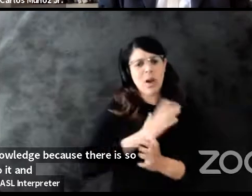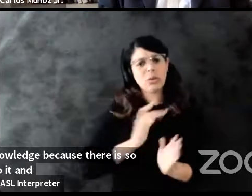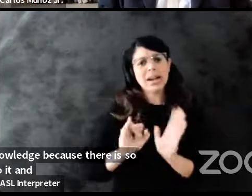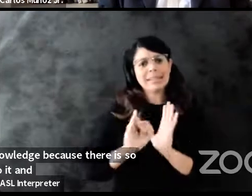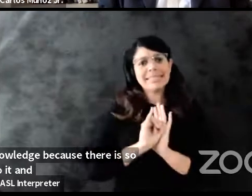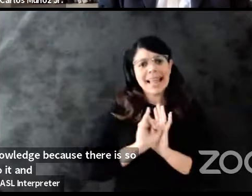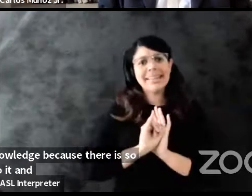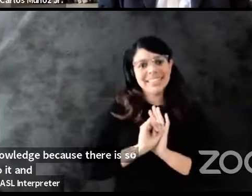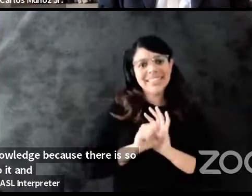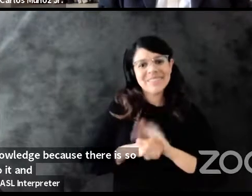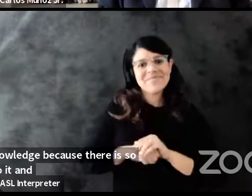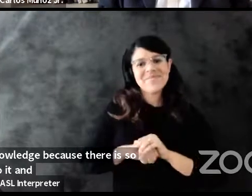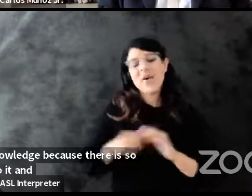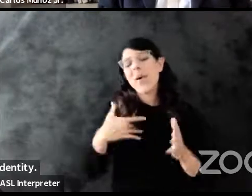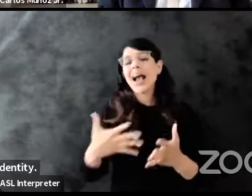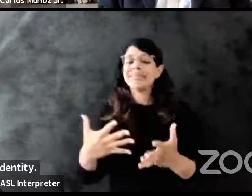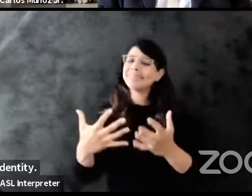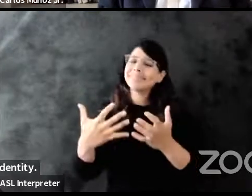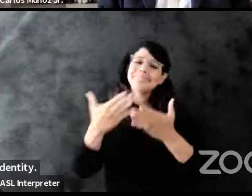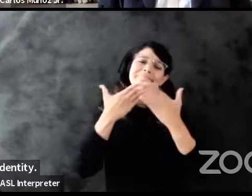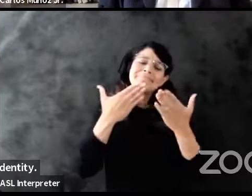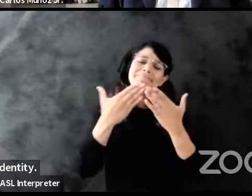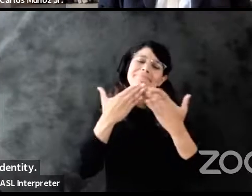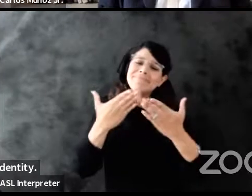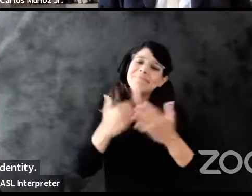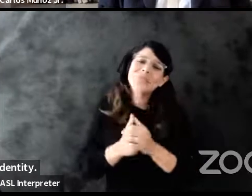the time, and I will turn it over to you.